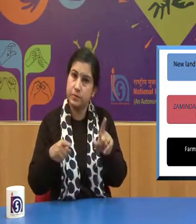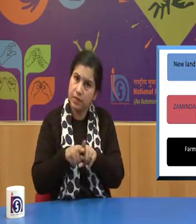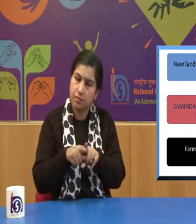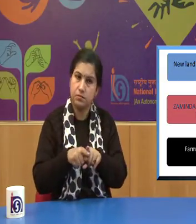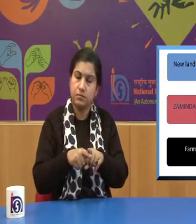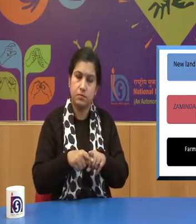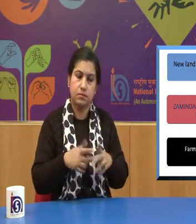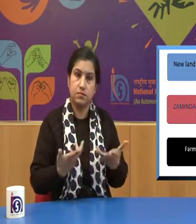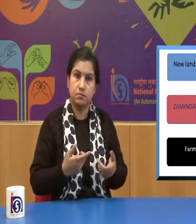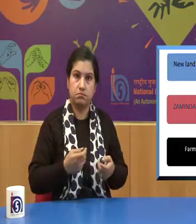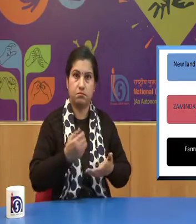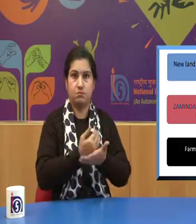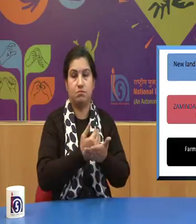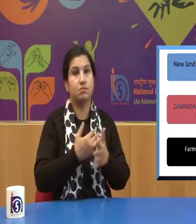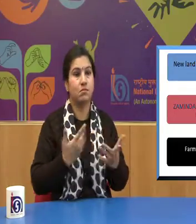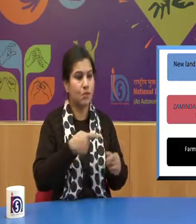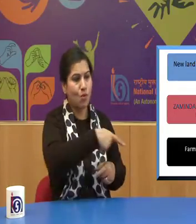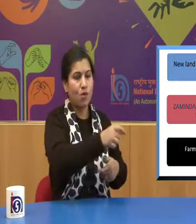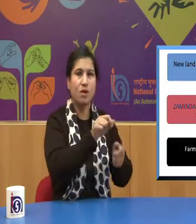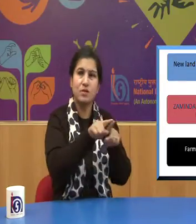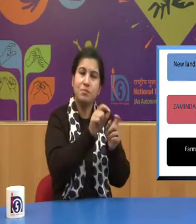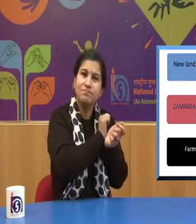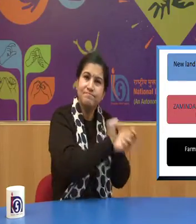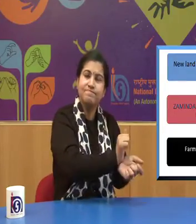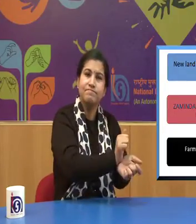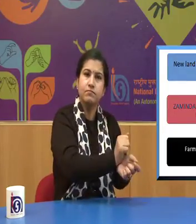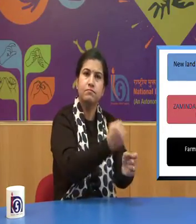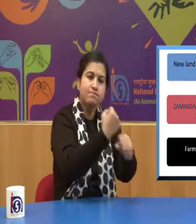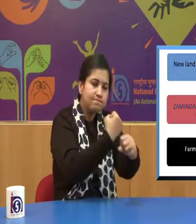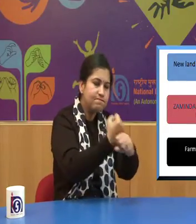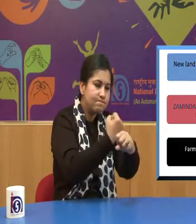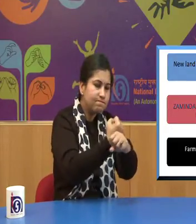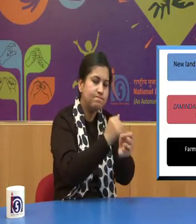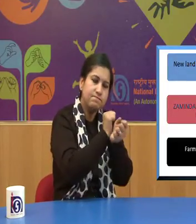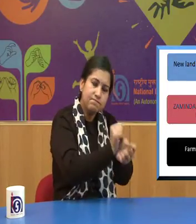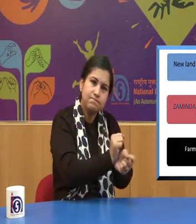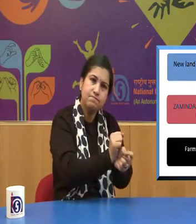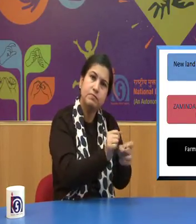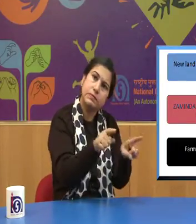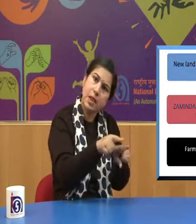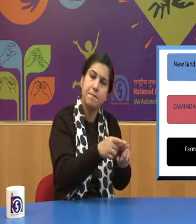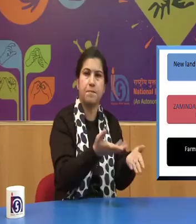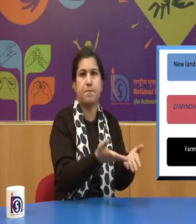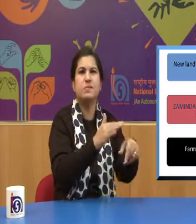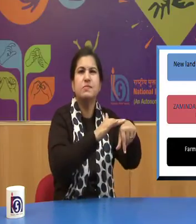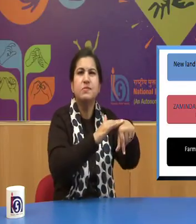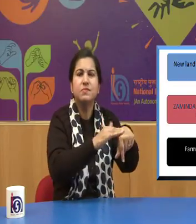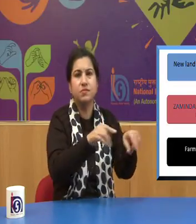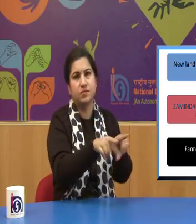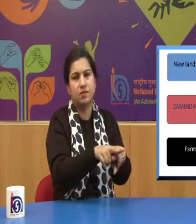Most of them became bonded laborers and worked for free till they were able to repay the money borrowed